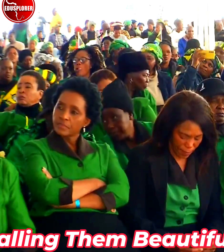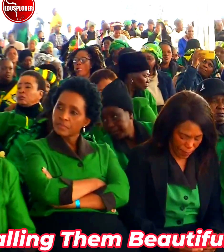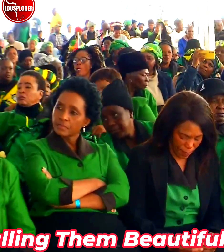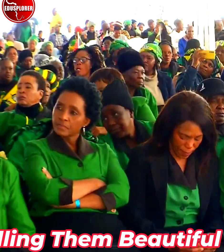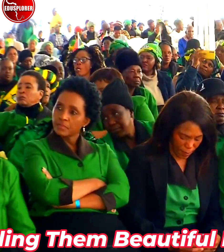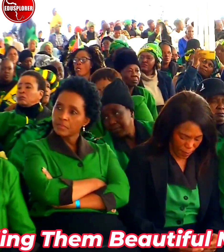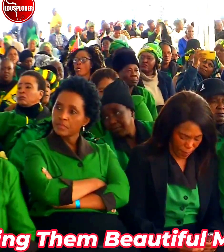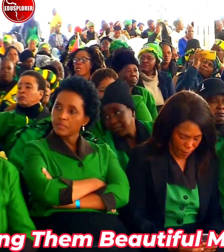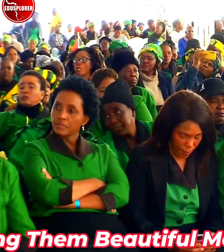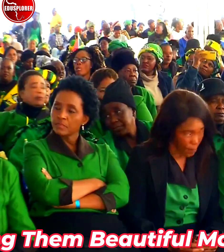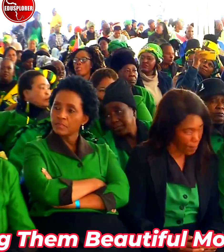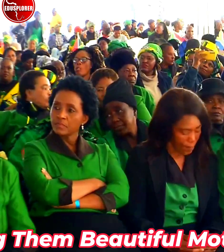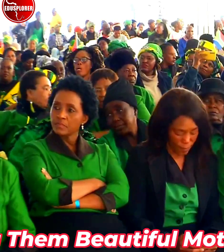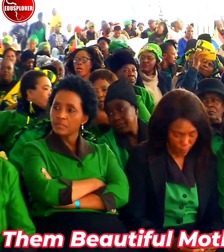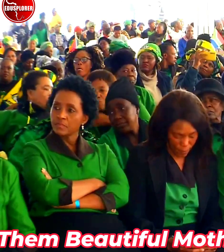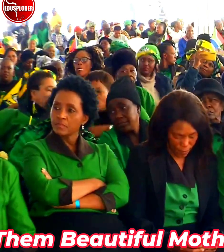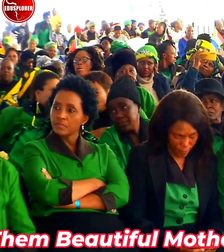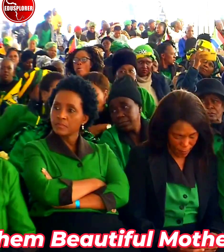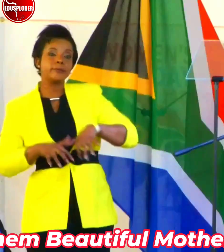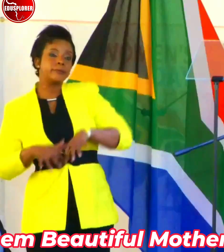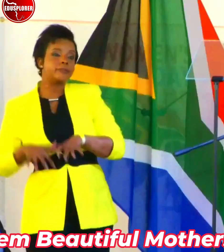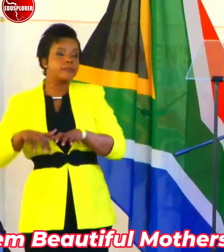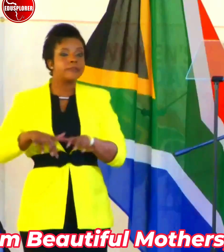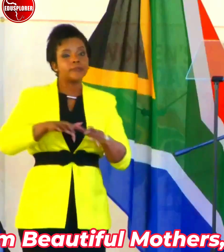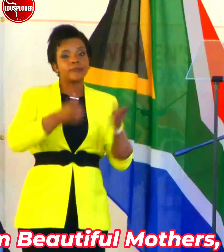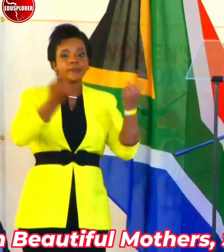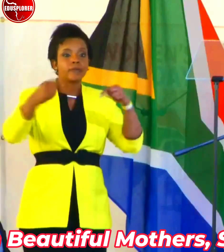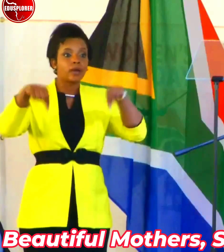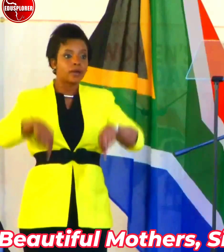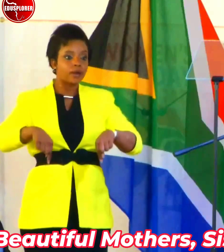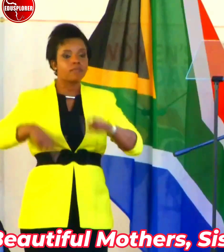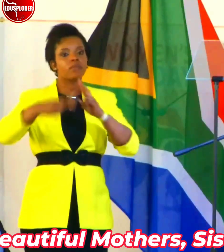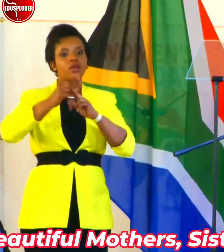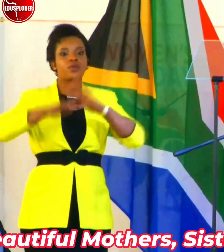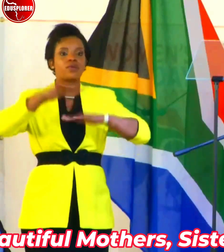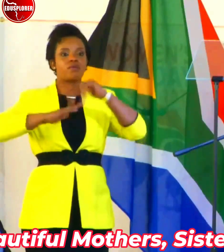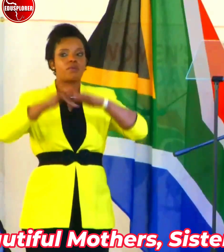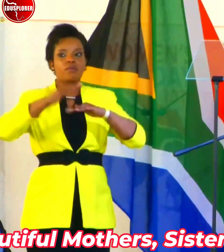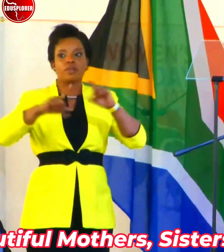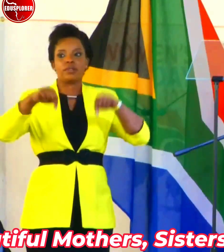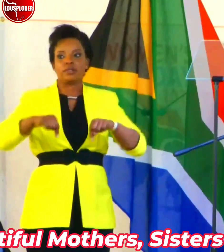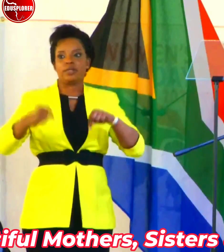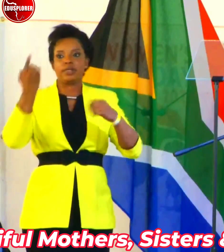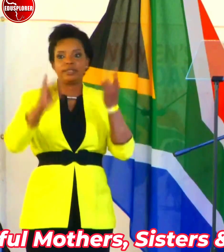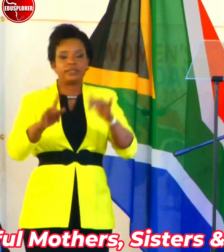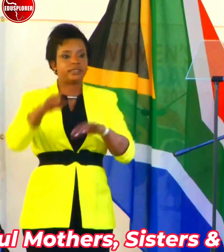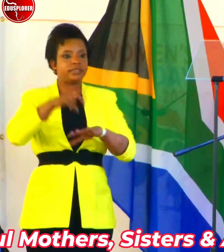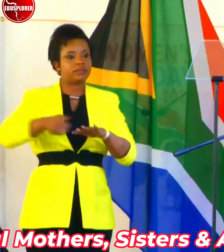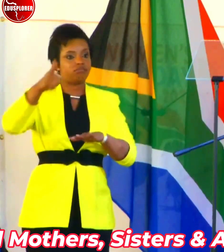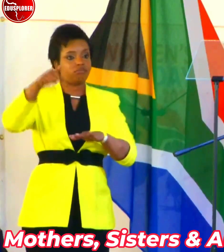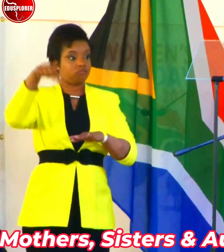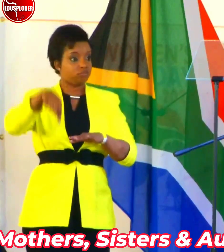The women marched here to the Union buildings, to the seat of the apartheid power, to demand the